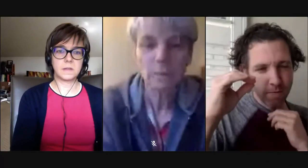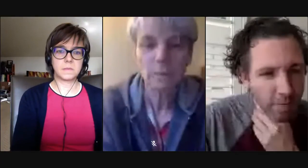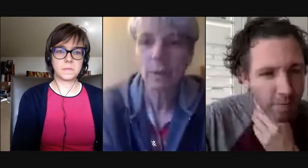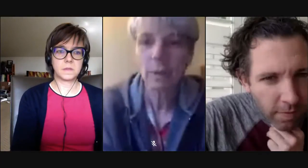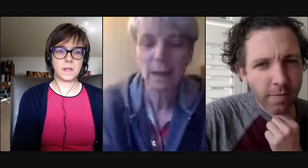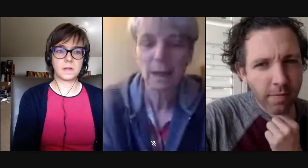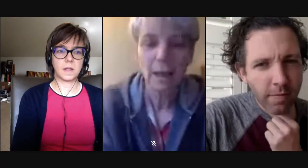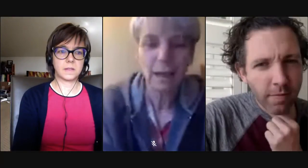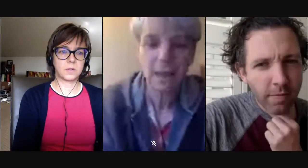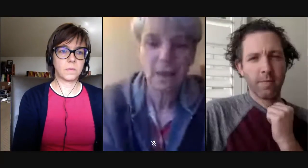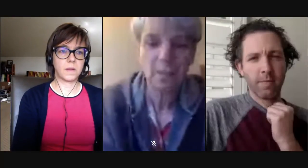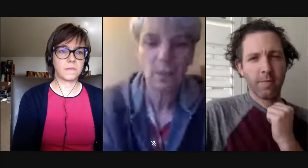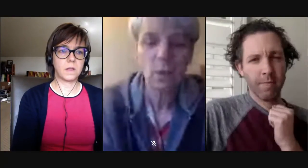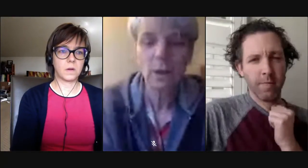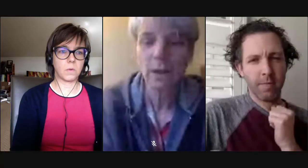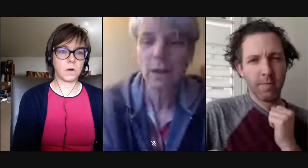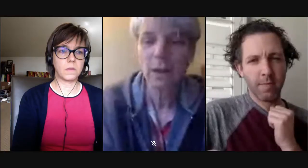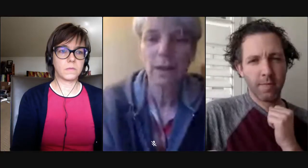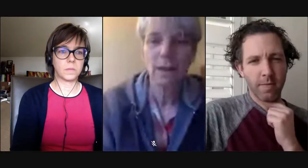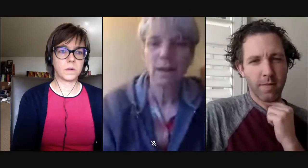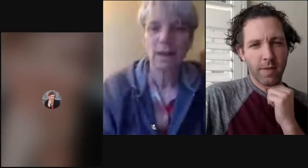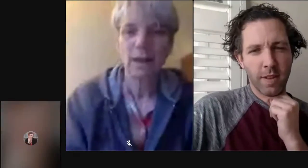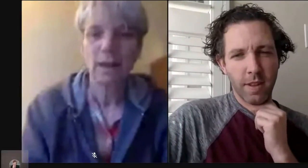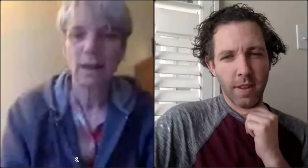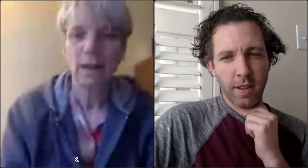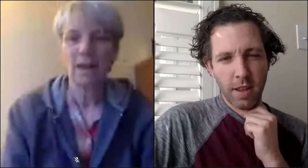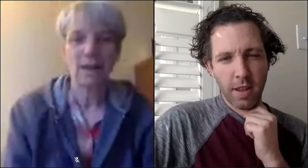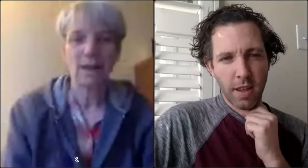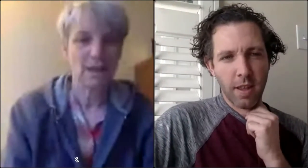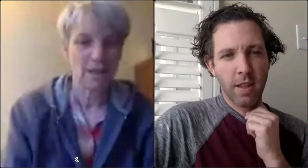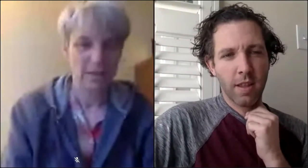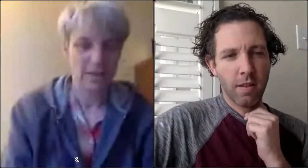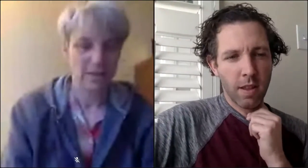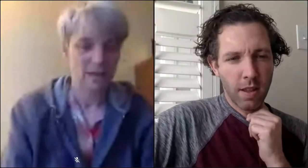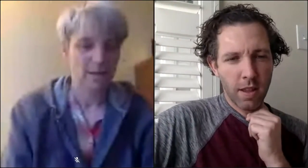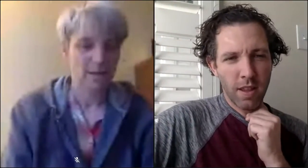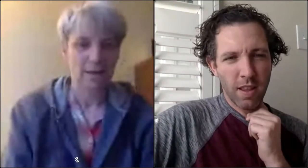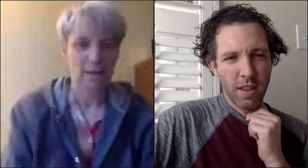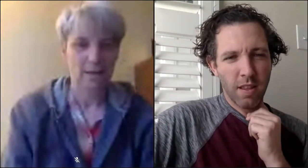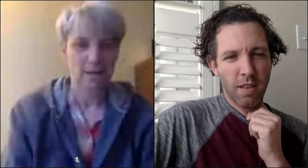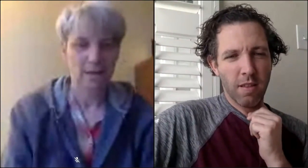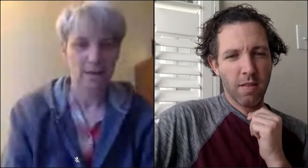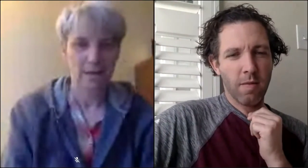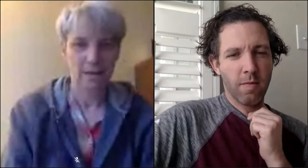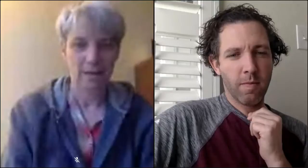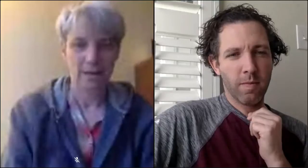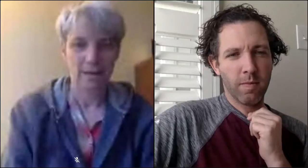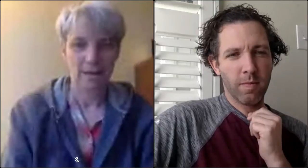seems that unless I turn my video off, which I'm going to do, yeah, there we go. Now we can get both of them. So we get the